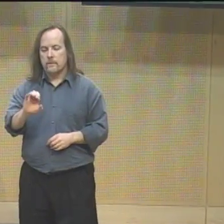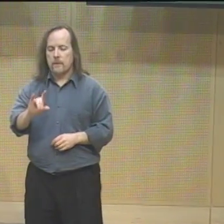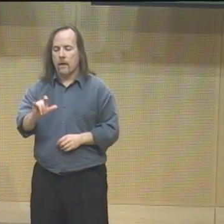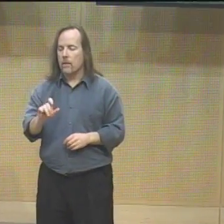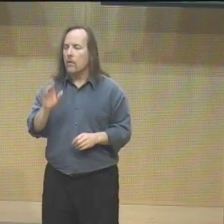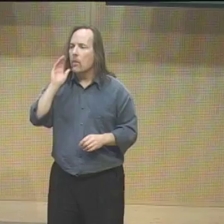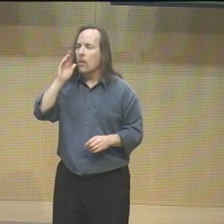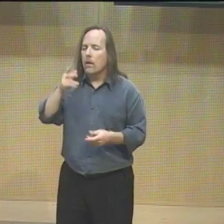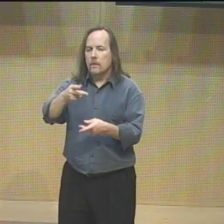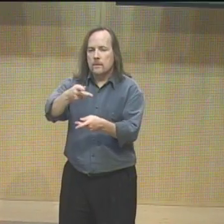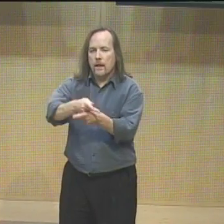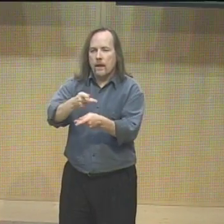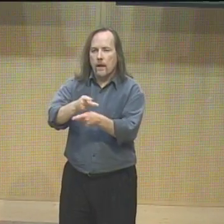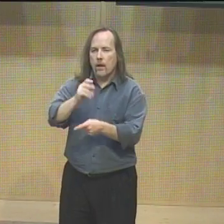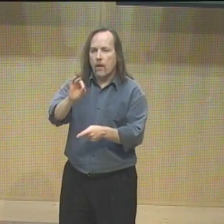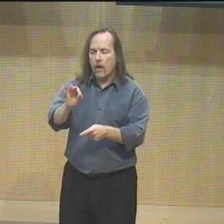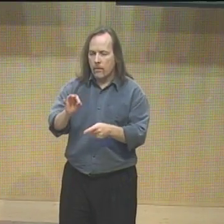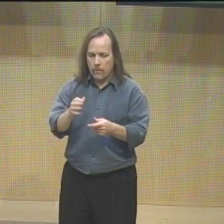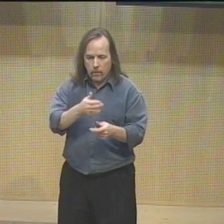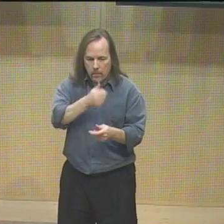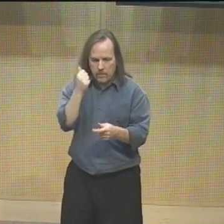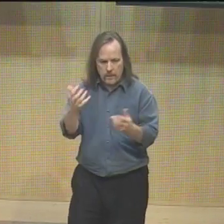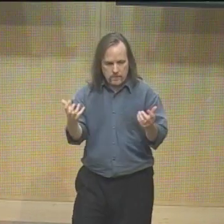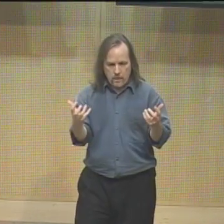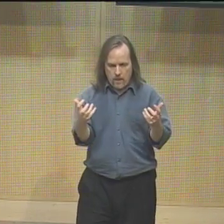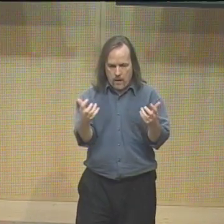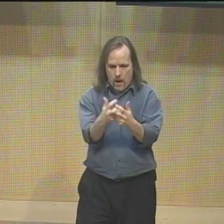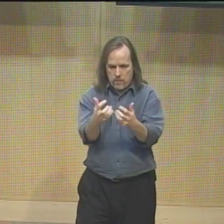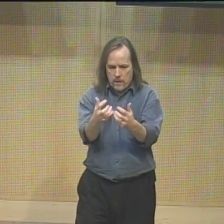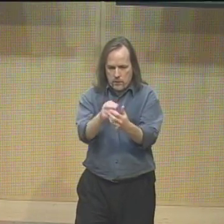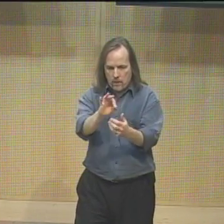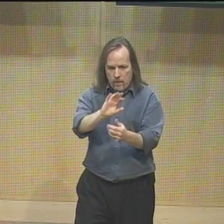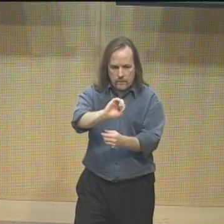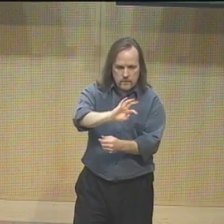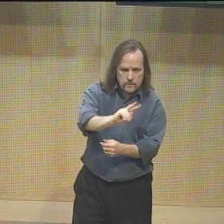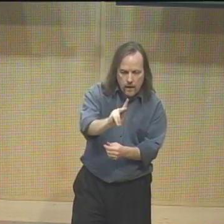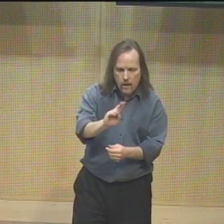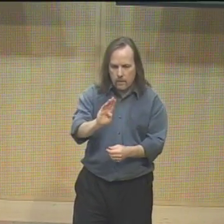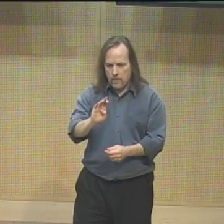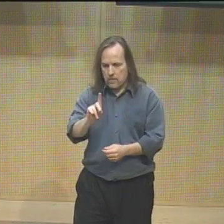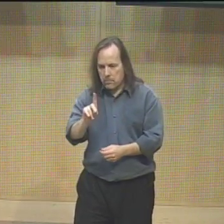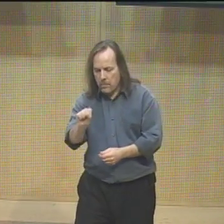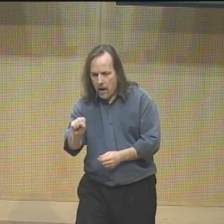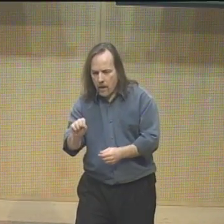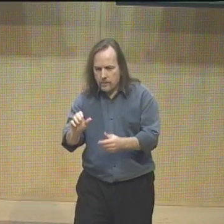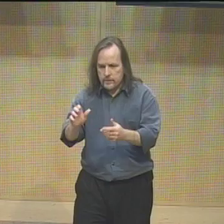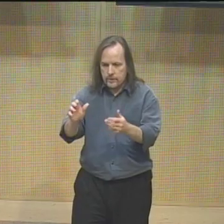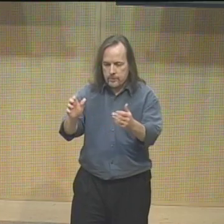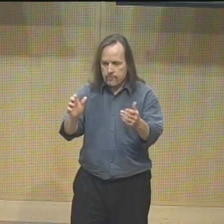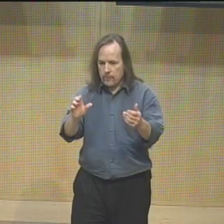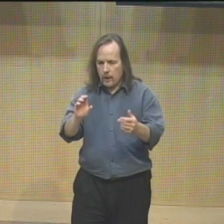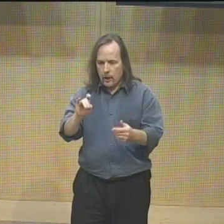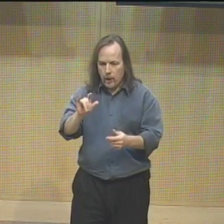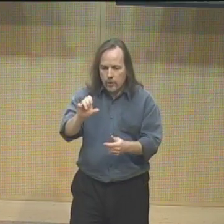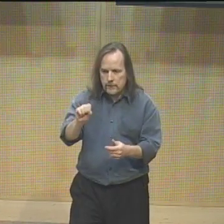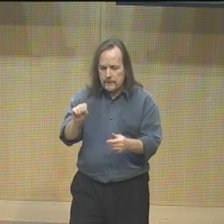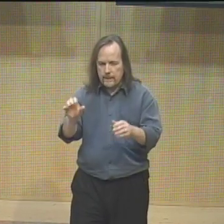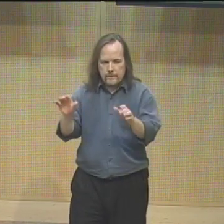The life cycle funds will take care of matching the stocks, bonds. It will diversify your funds.